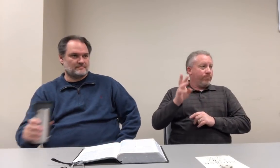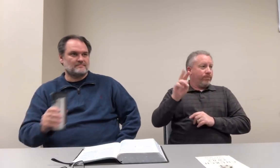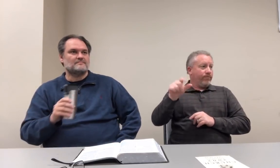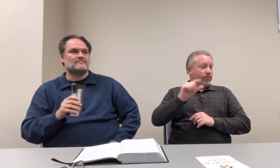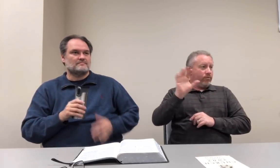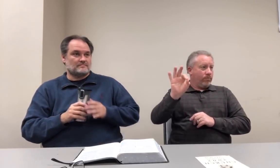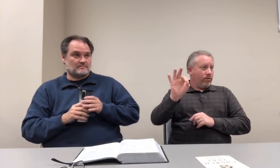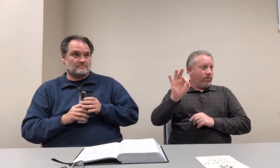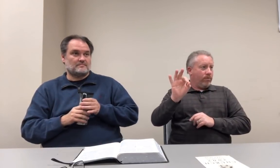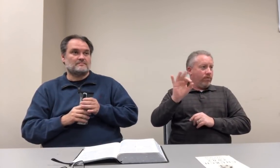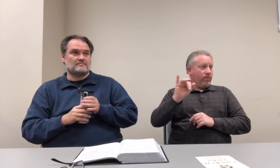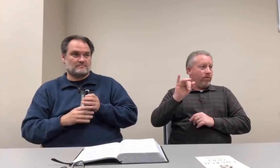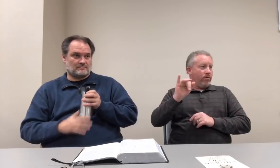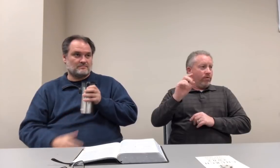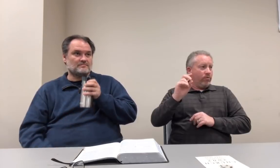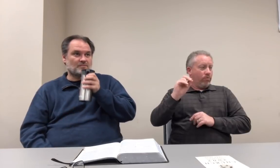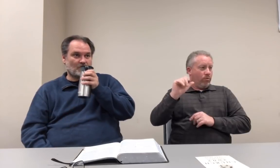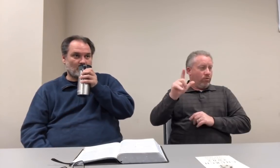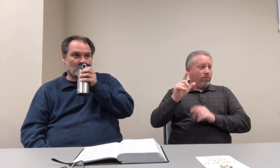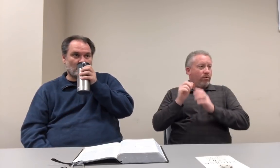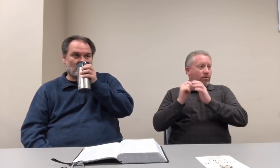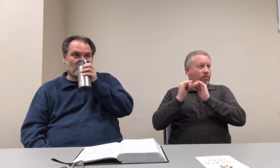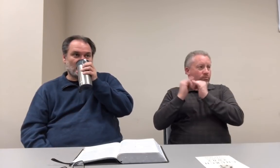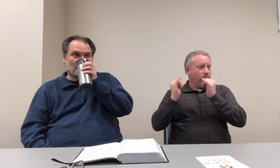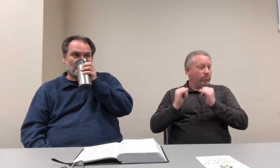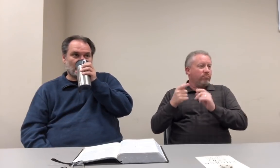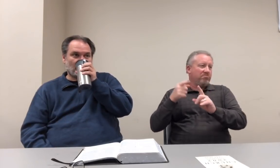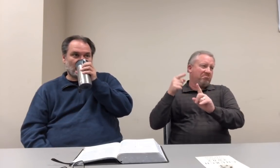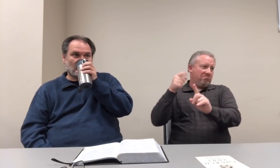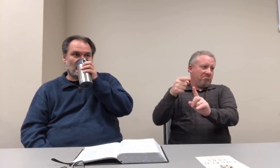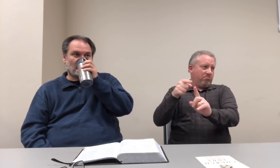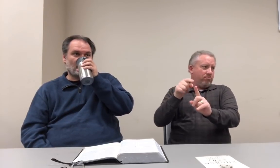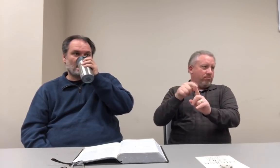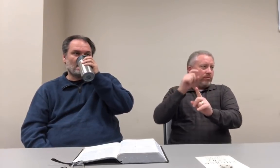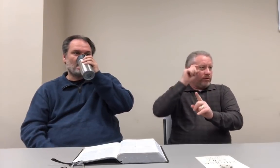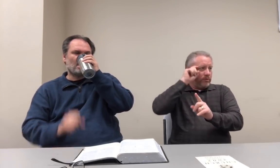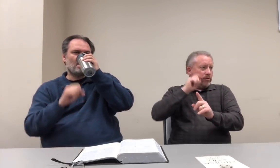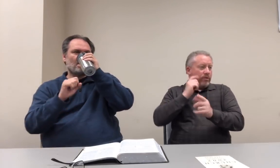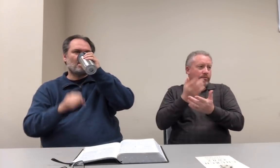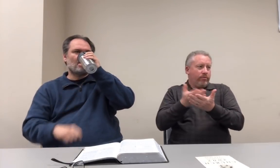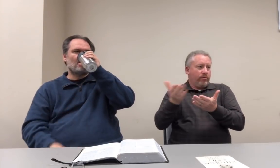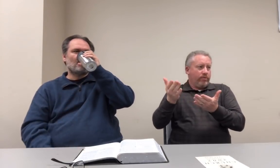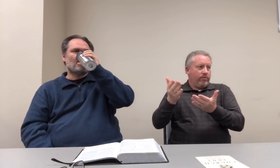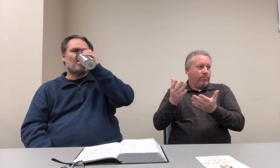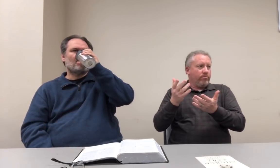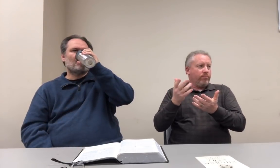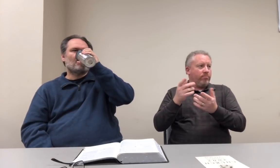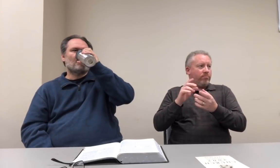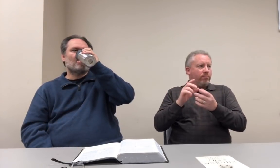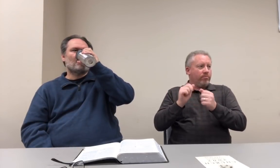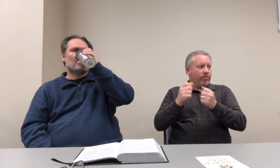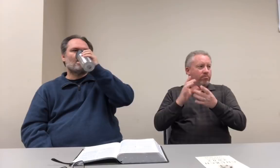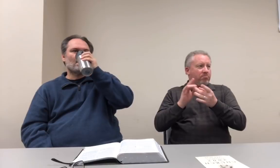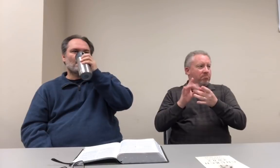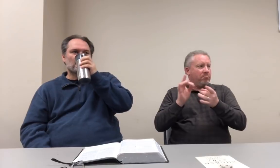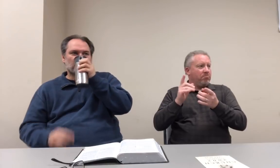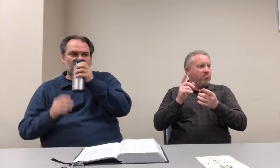morphism. And that's when you ascribe to God a human body part. So God sees with his